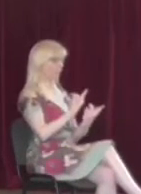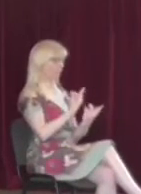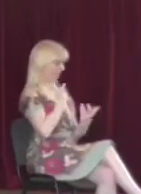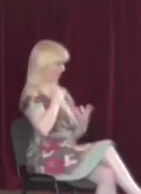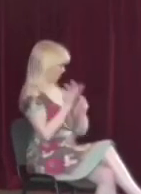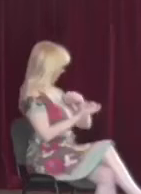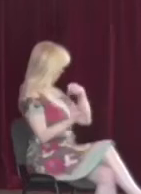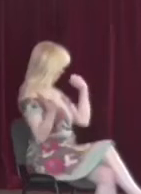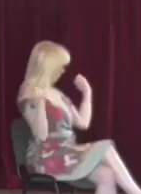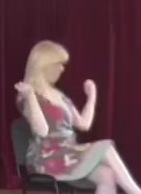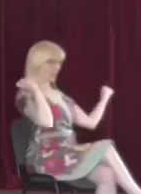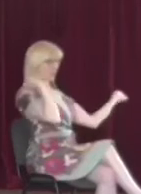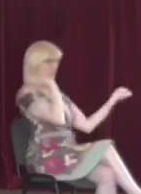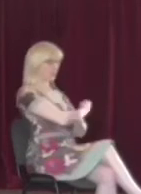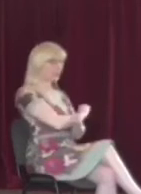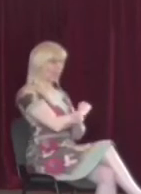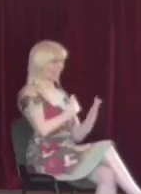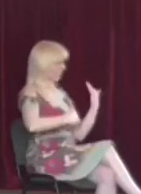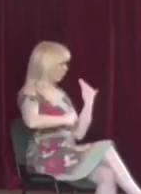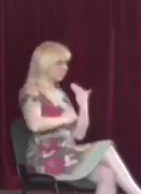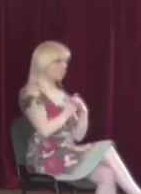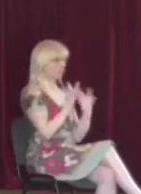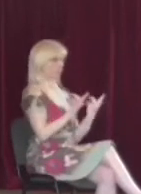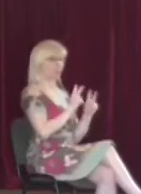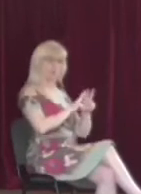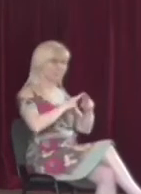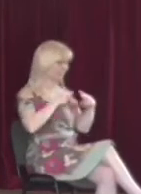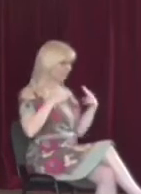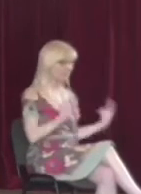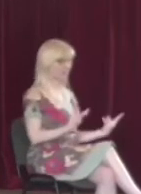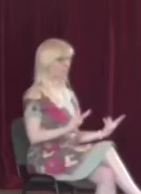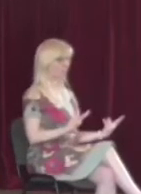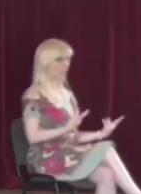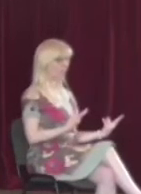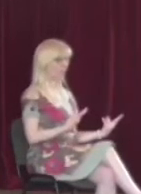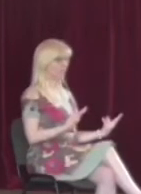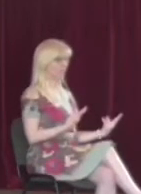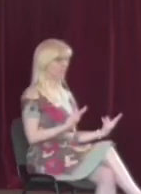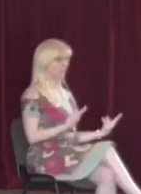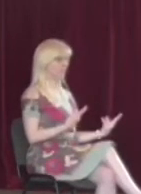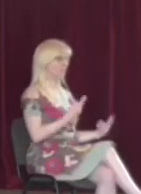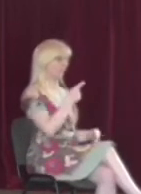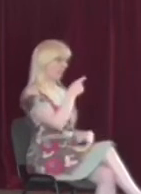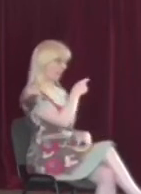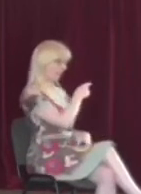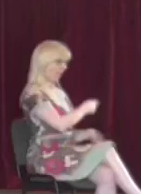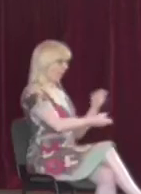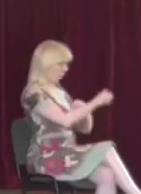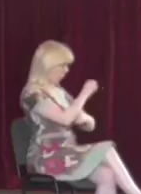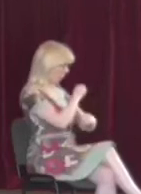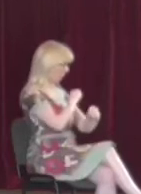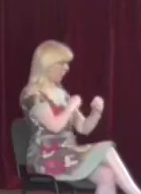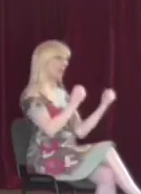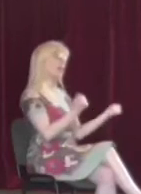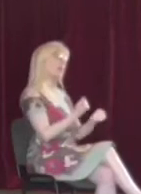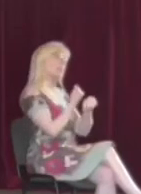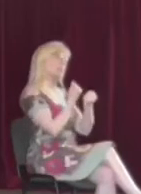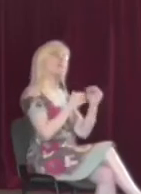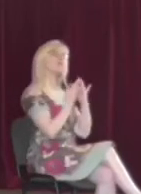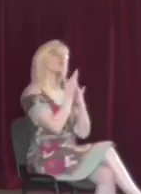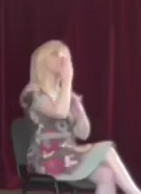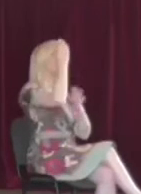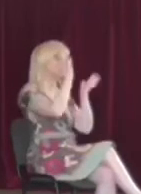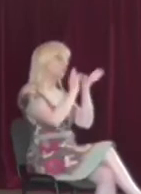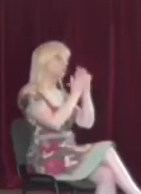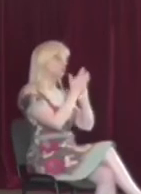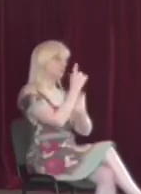he come here to take them as prisoners to chief priests? Yet Saul grew more and more powerful and baffled the Jews living in Damascus